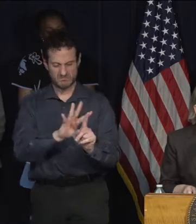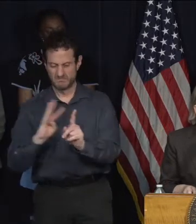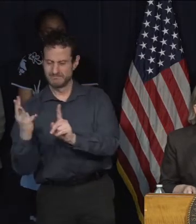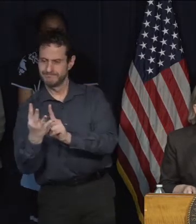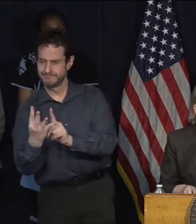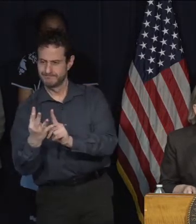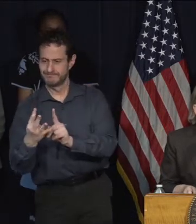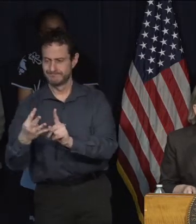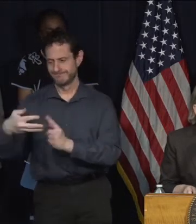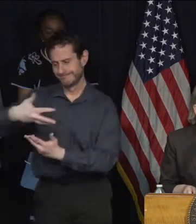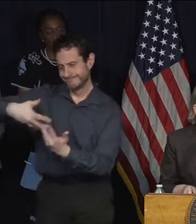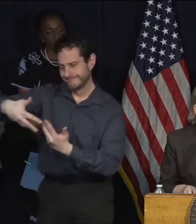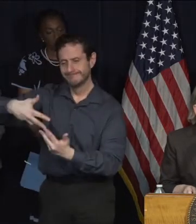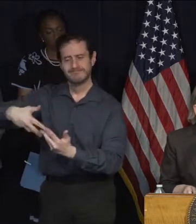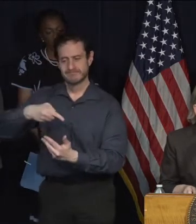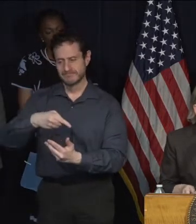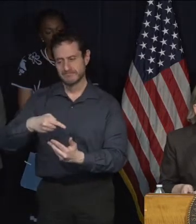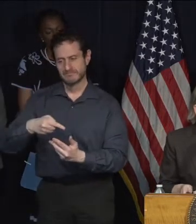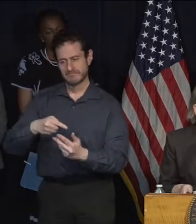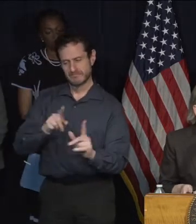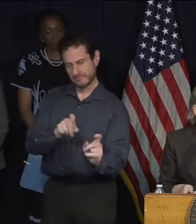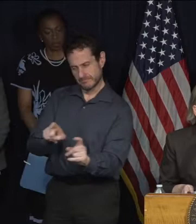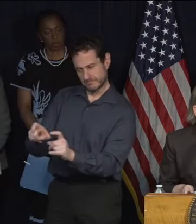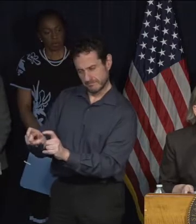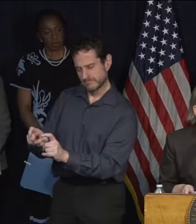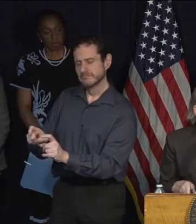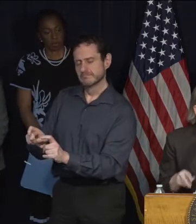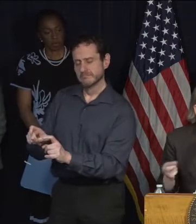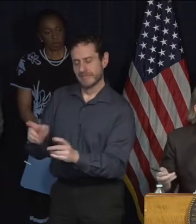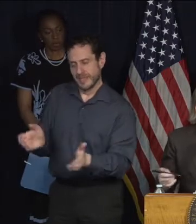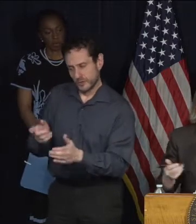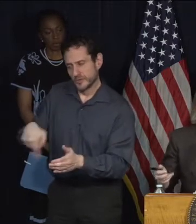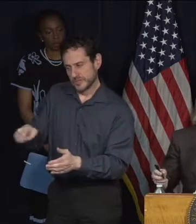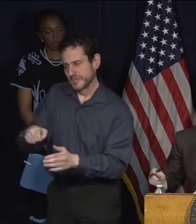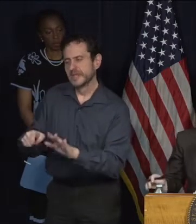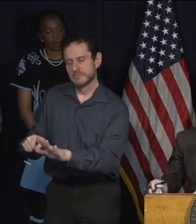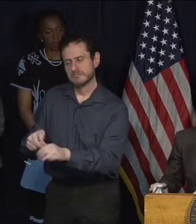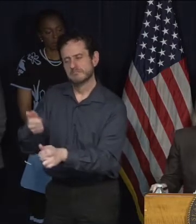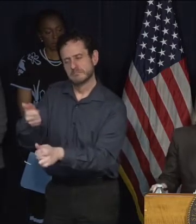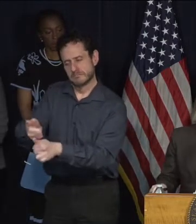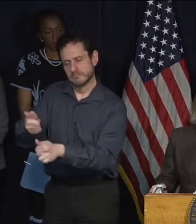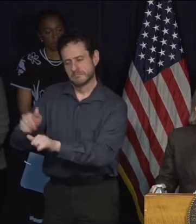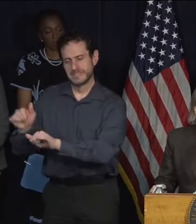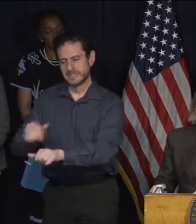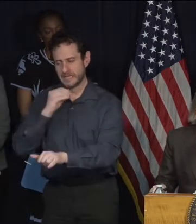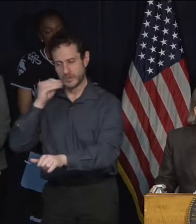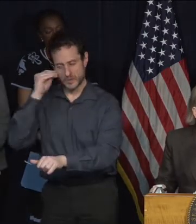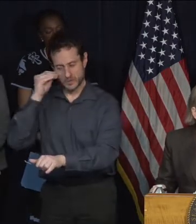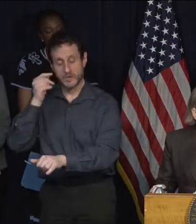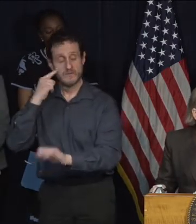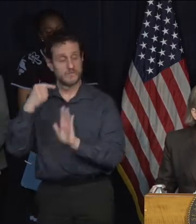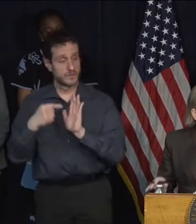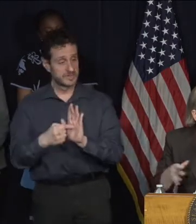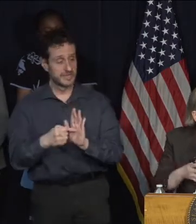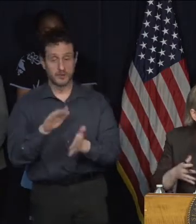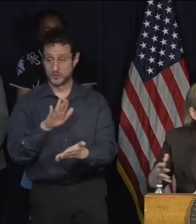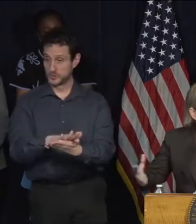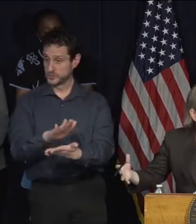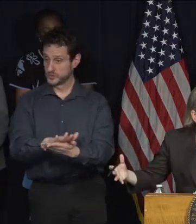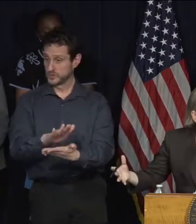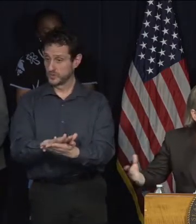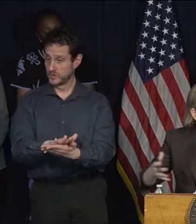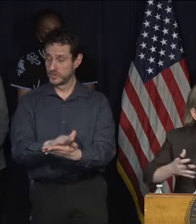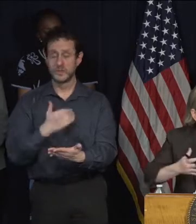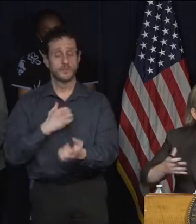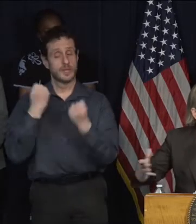individual, and we are encouraging them to self-quarantine. In the case, for example, of the school, where we had a